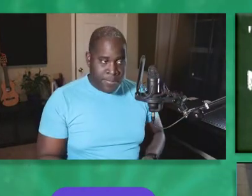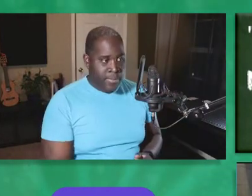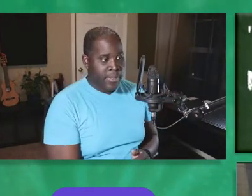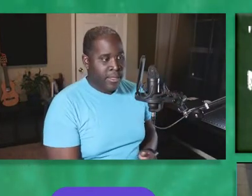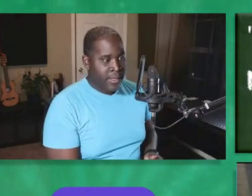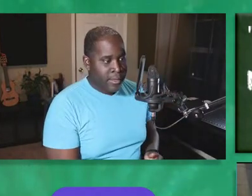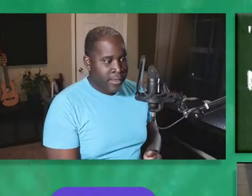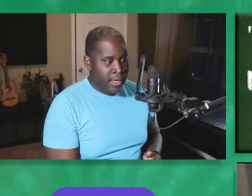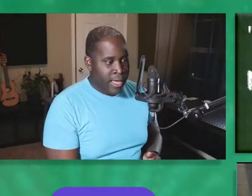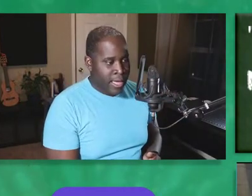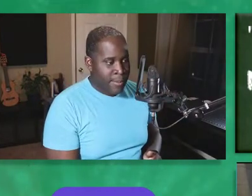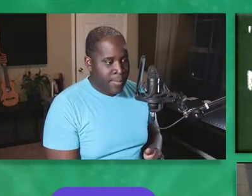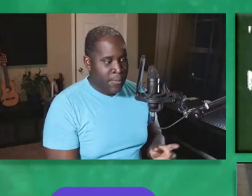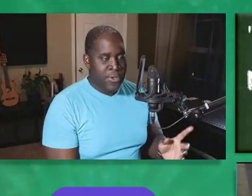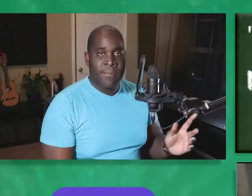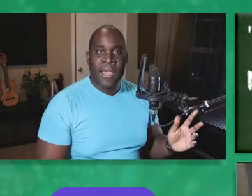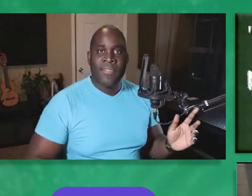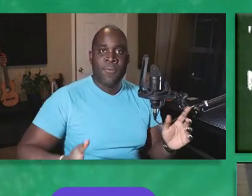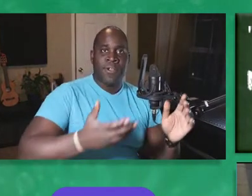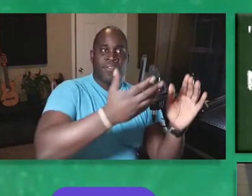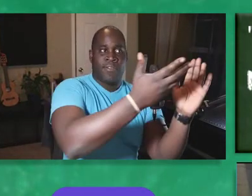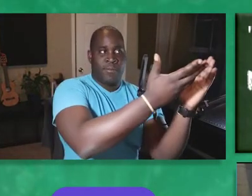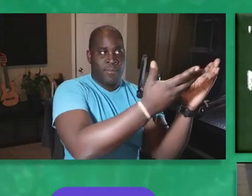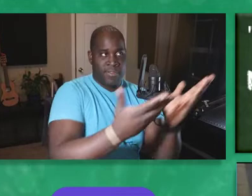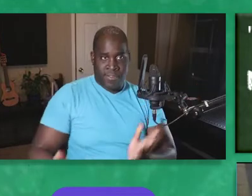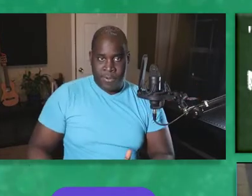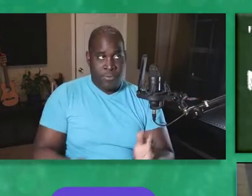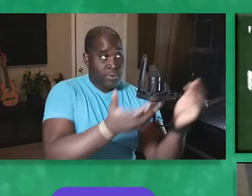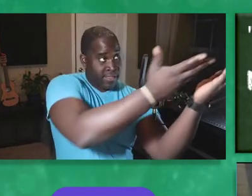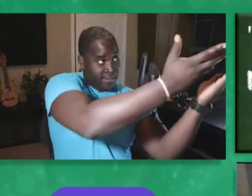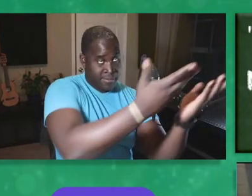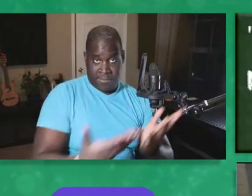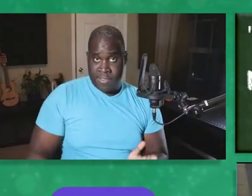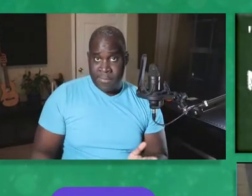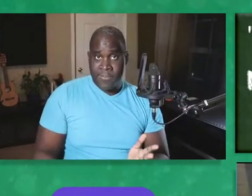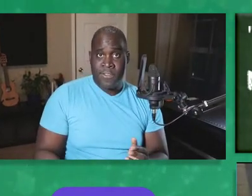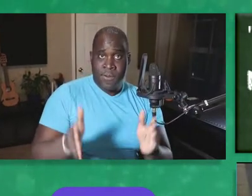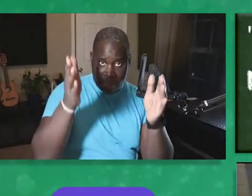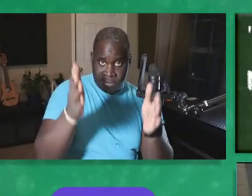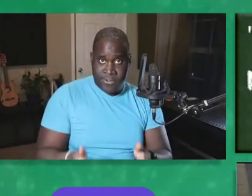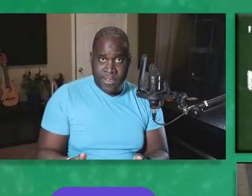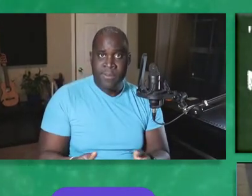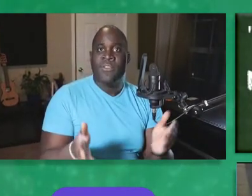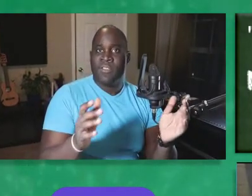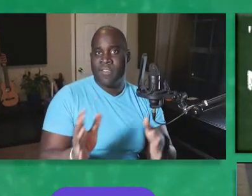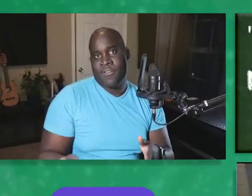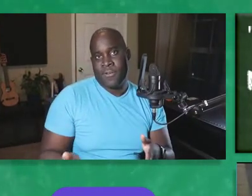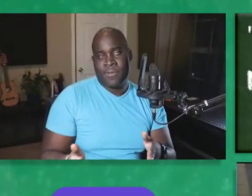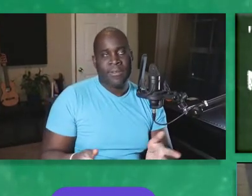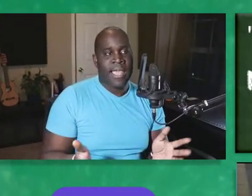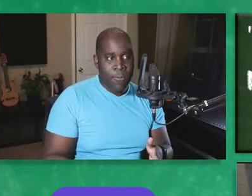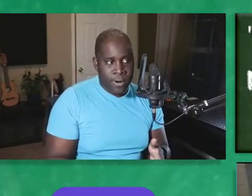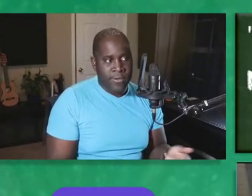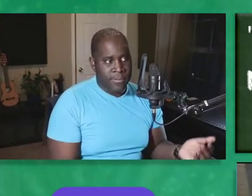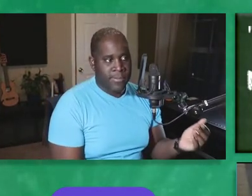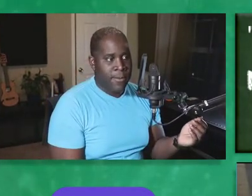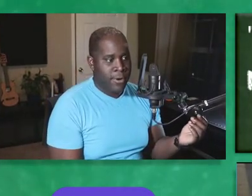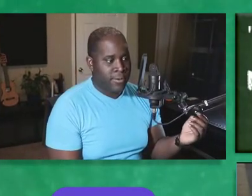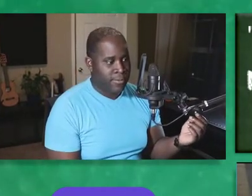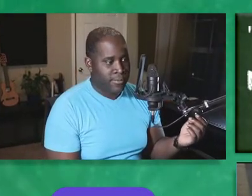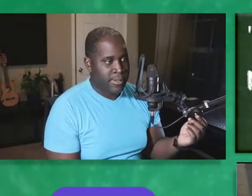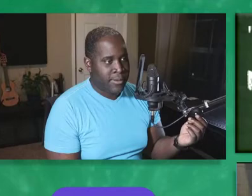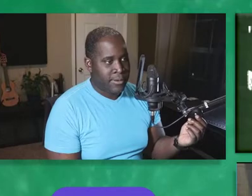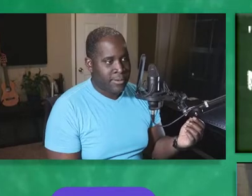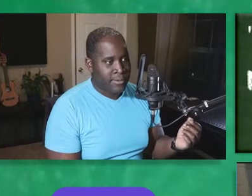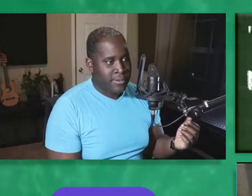person. When you combine the words someone who brings something to you and a person, you can say servant. That works. That